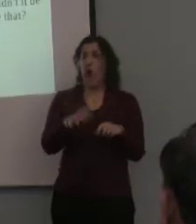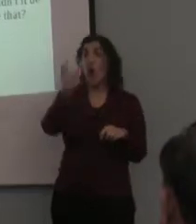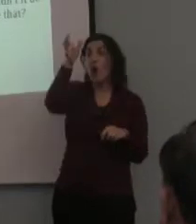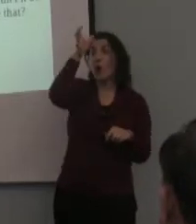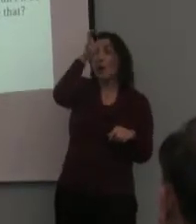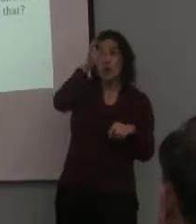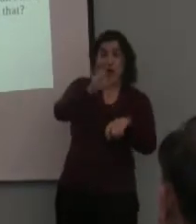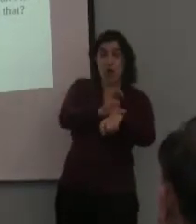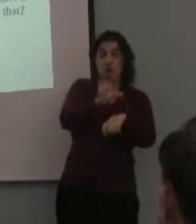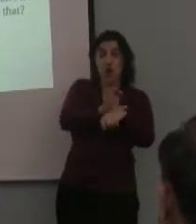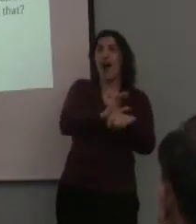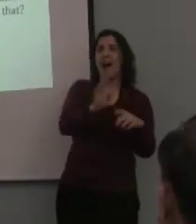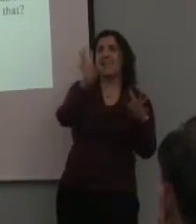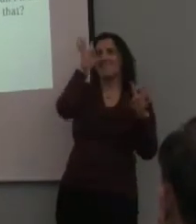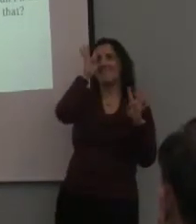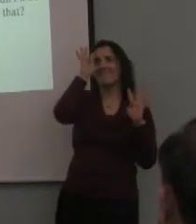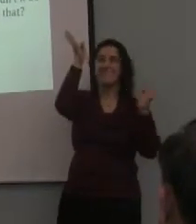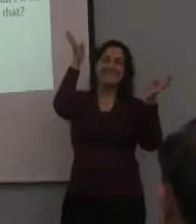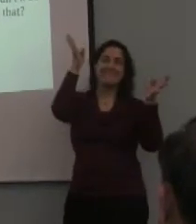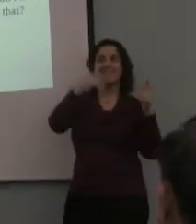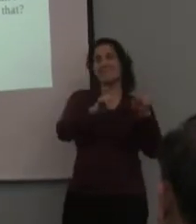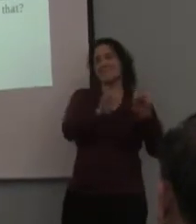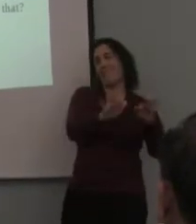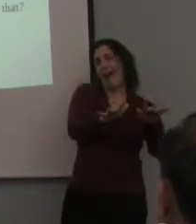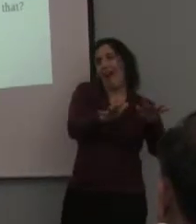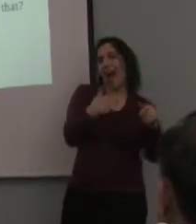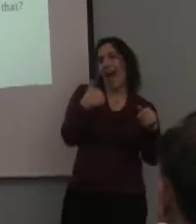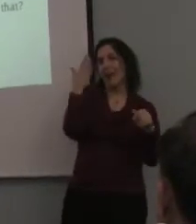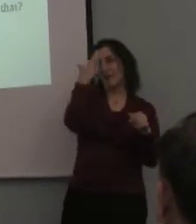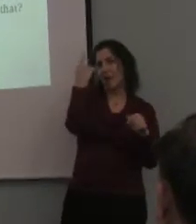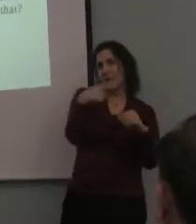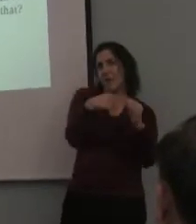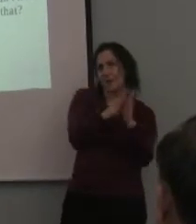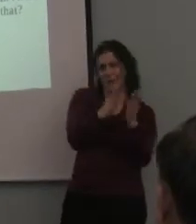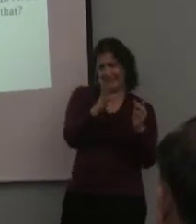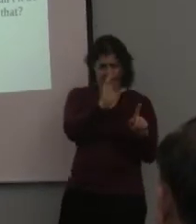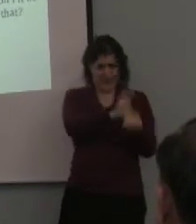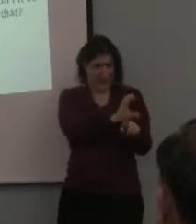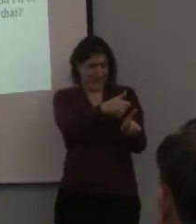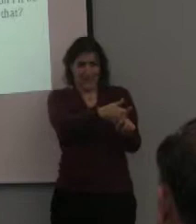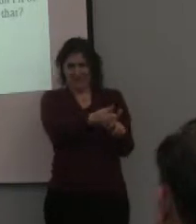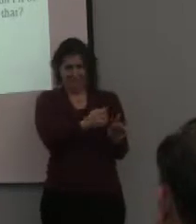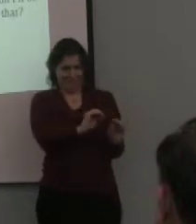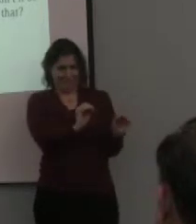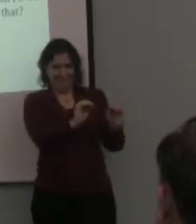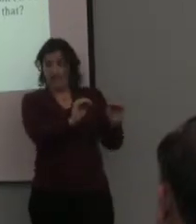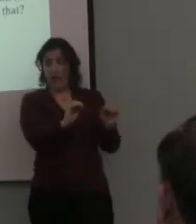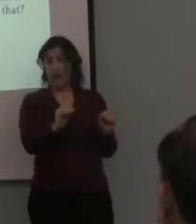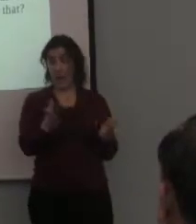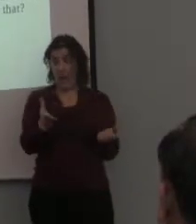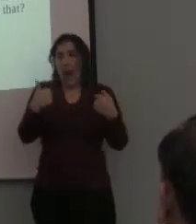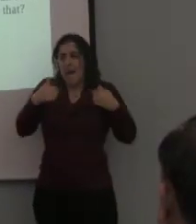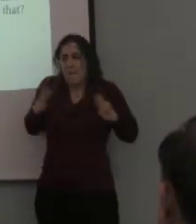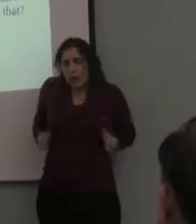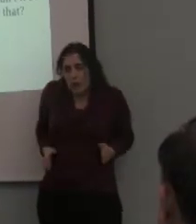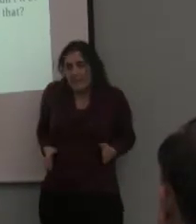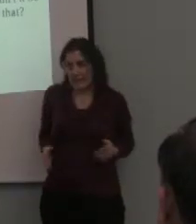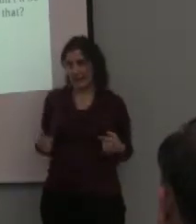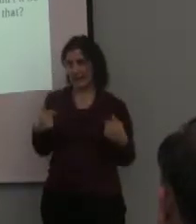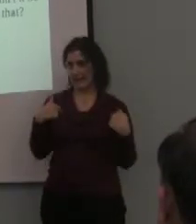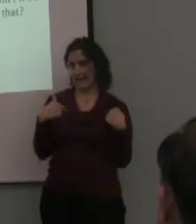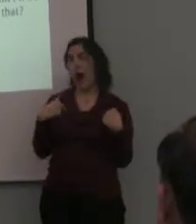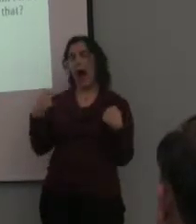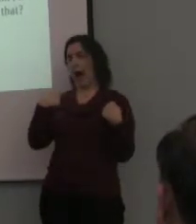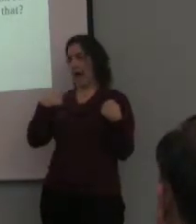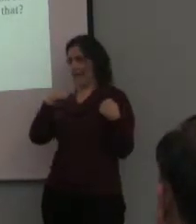just spontaneously say, aha, I know this book. I may have, but as it happens, I